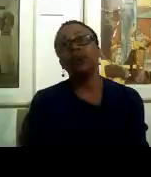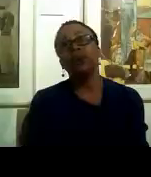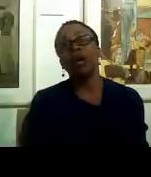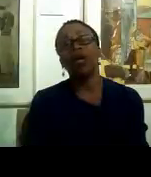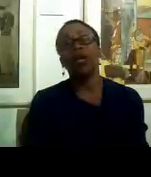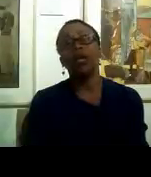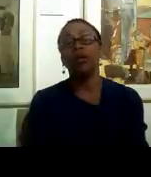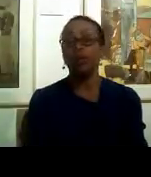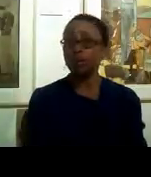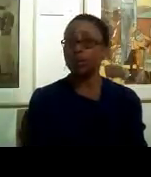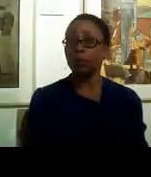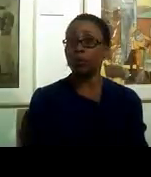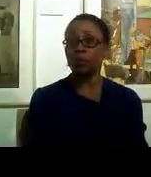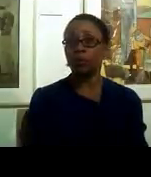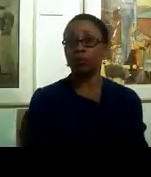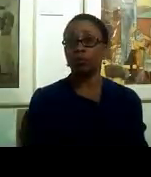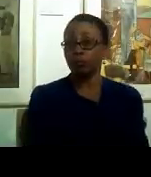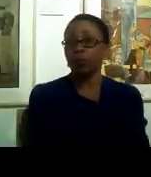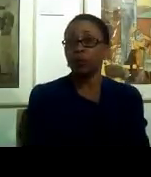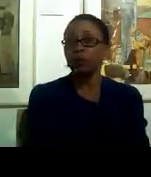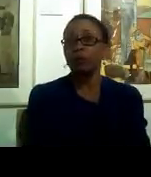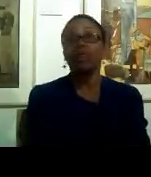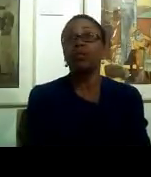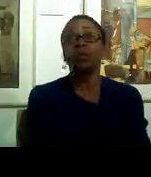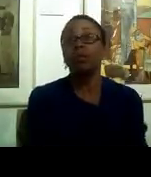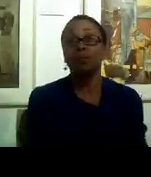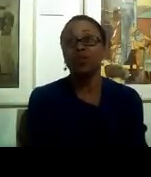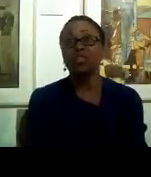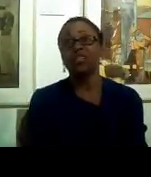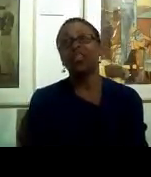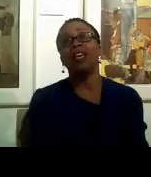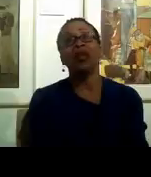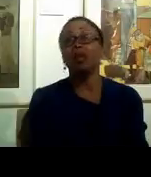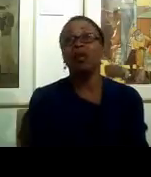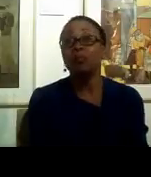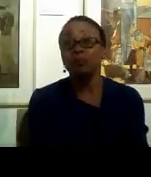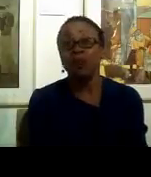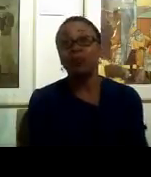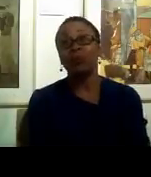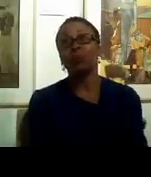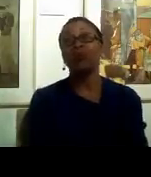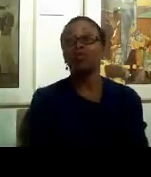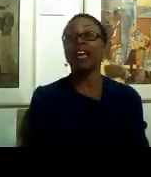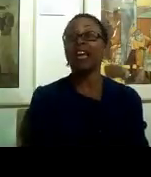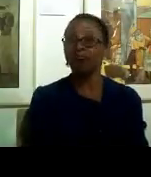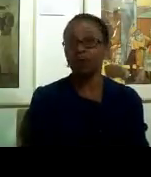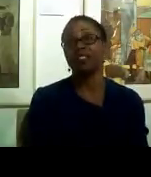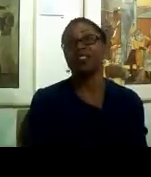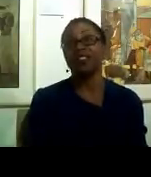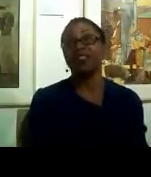he knew some of the performers. He went to the clubs in Harlem, you know, he was hanging out. Right. You know,